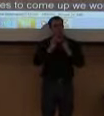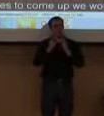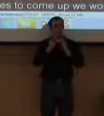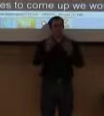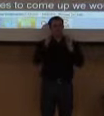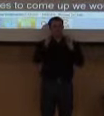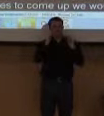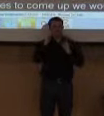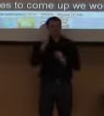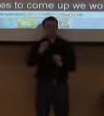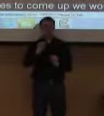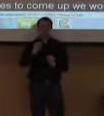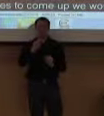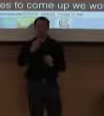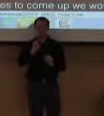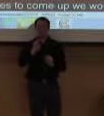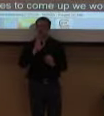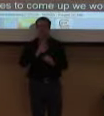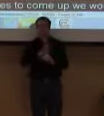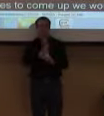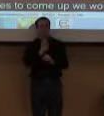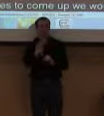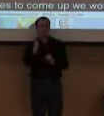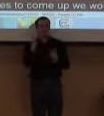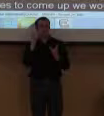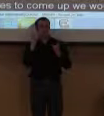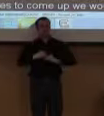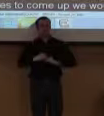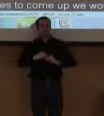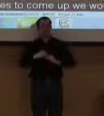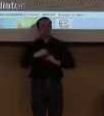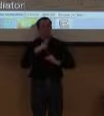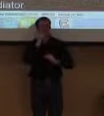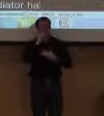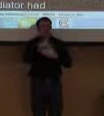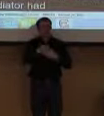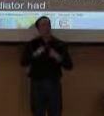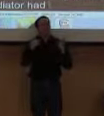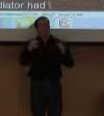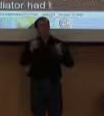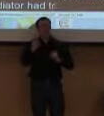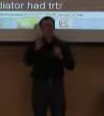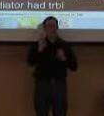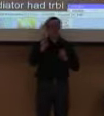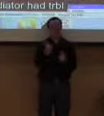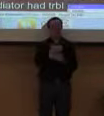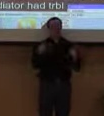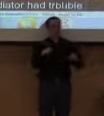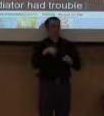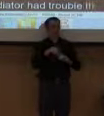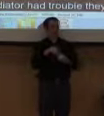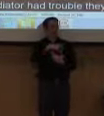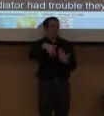they turned off, the mediator turned off their video feed so as not to be distracted. But they could still observe everything that was happening in the